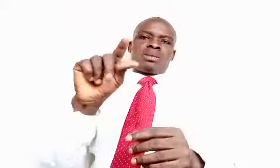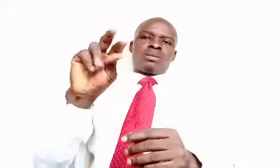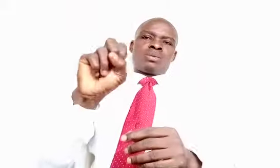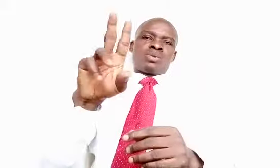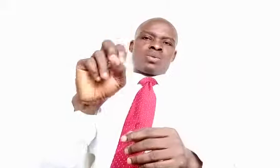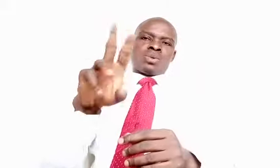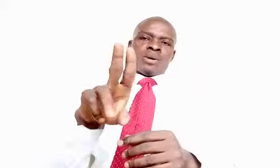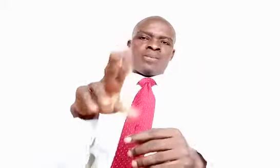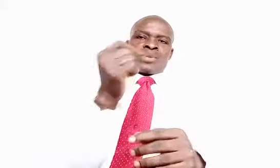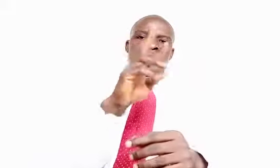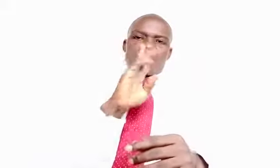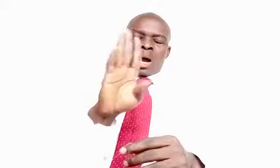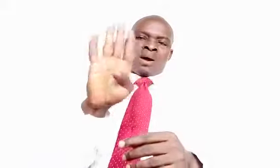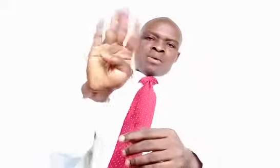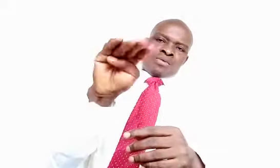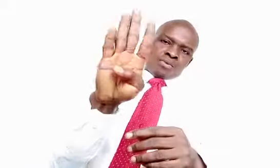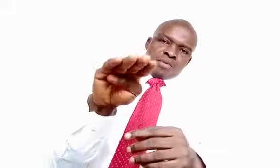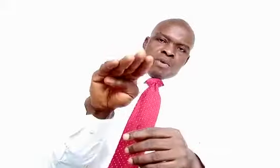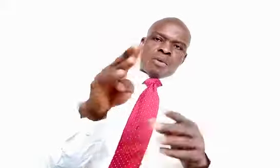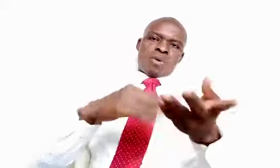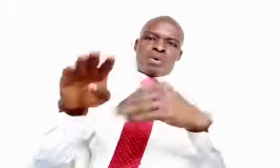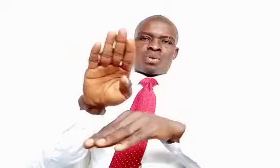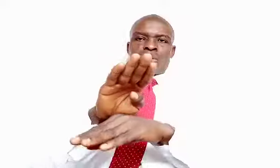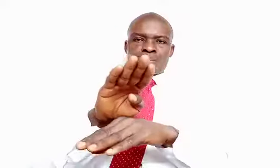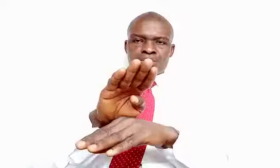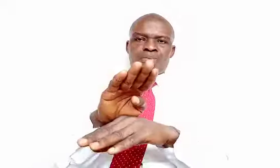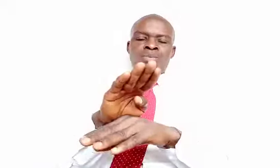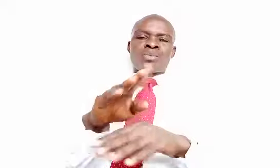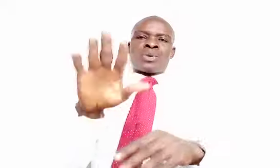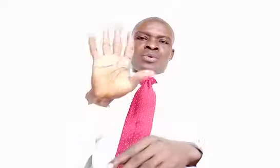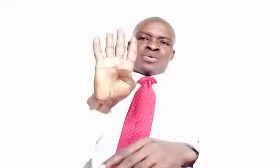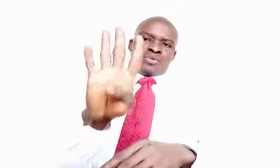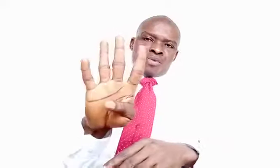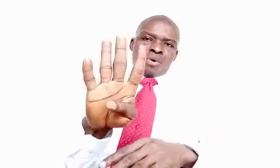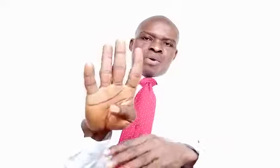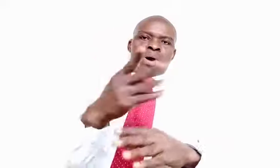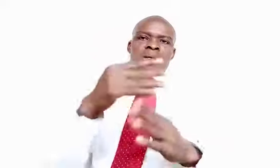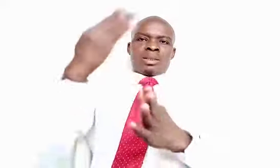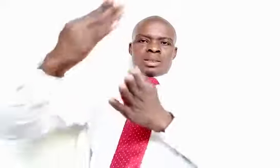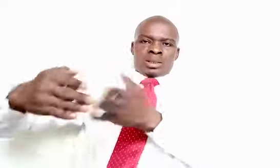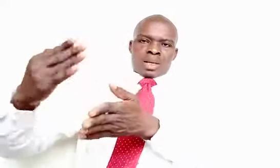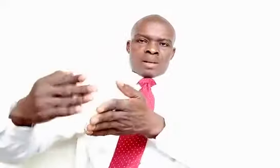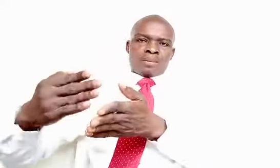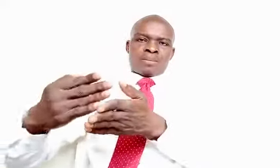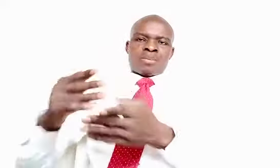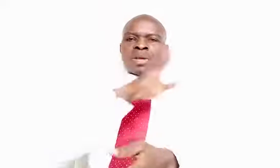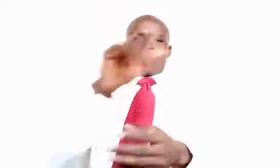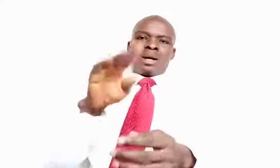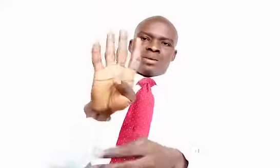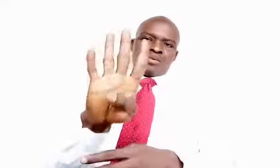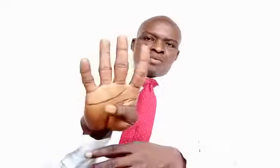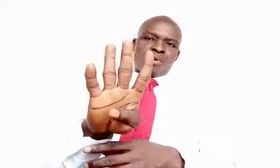There are 4 on top, 4 at the sides, and 4 at the